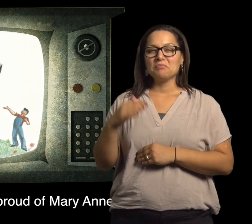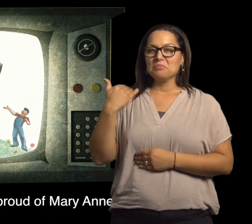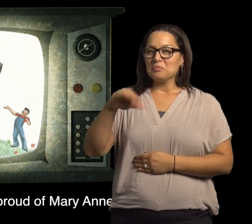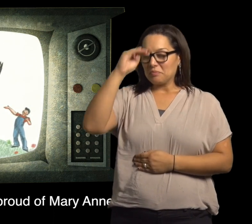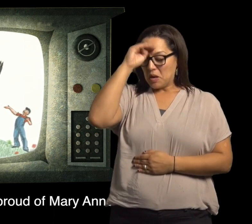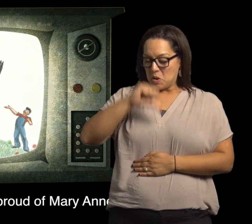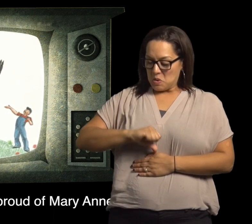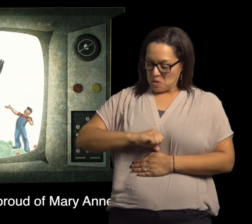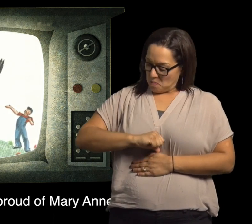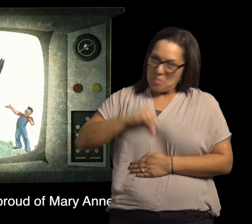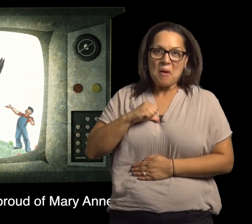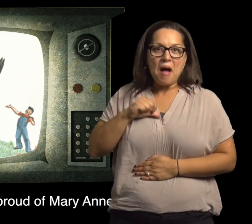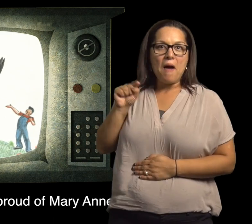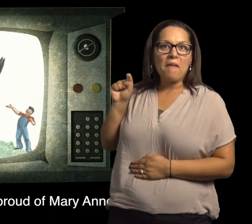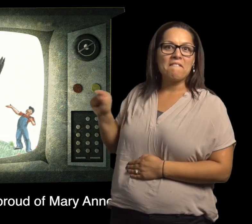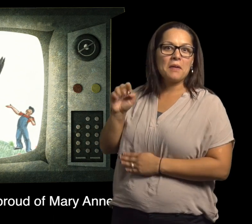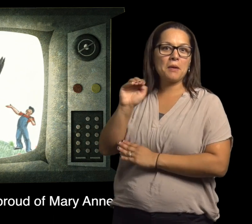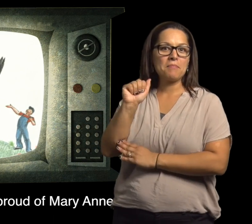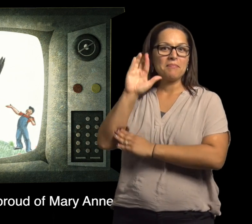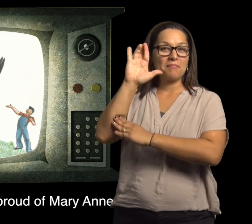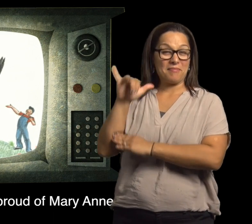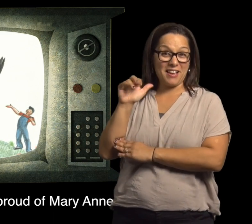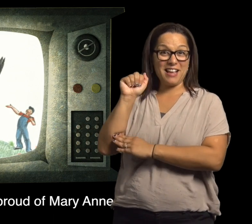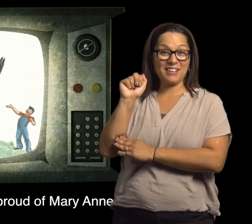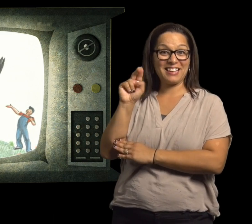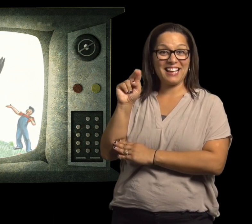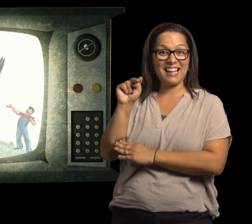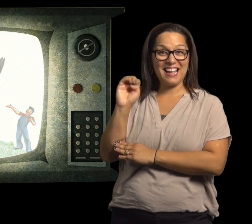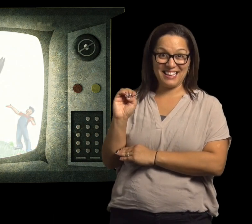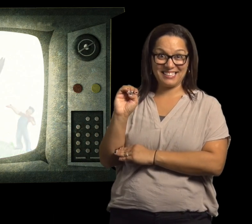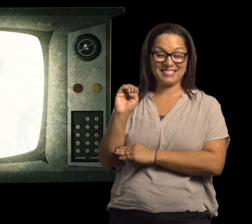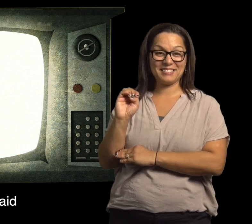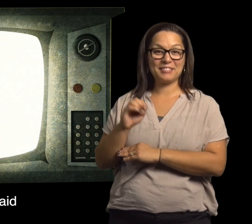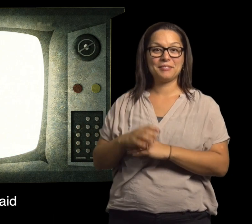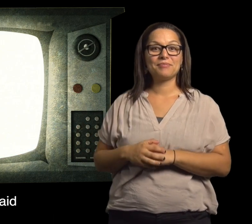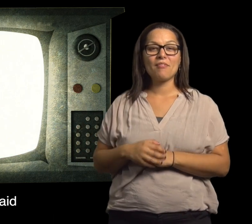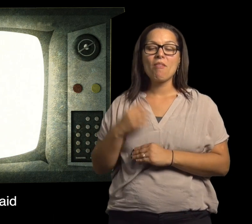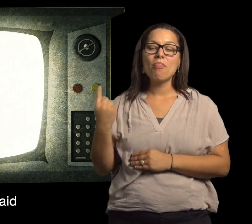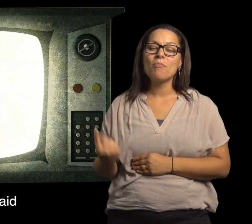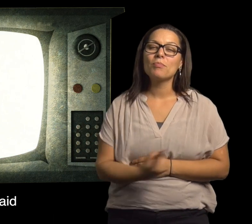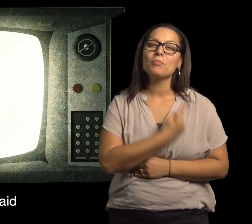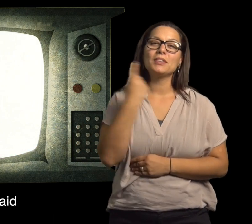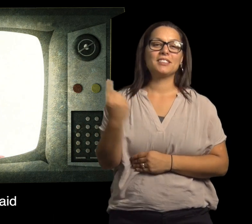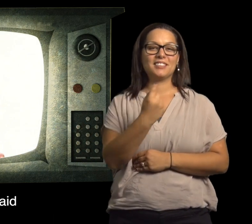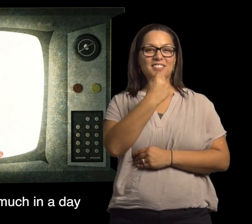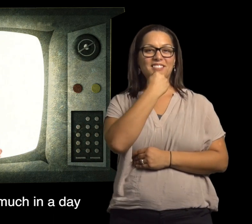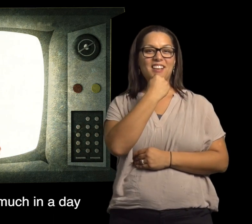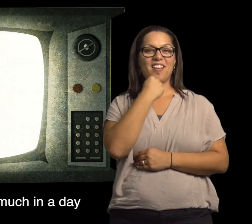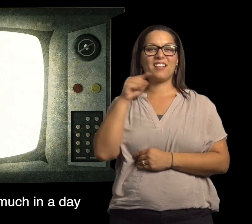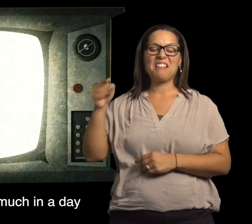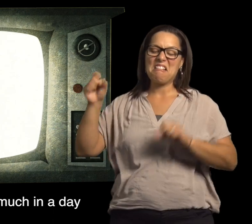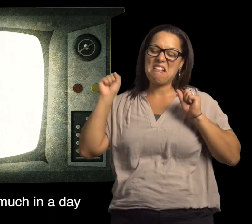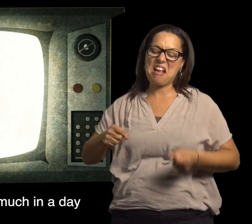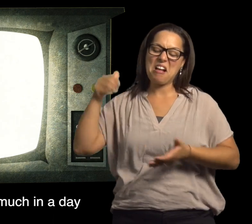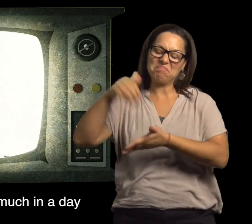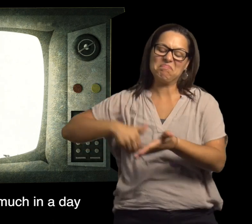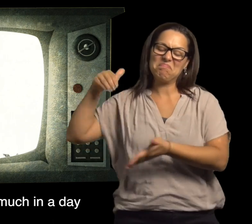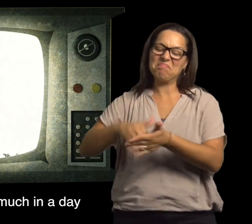Mike Mulligan was very proud of Mary Ann. He always said that she could dig as much in a